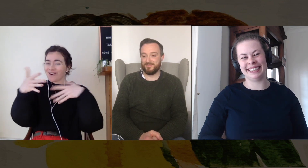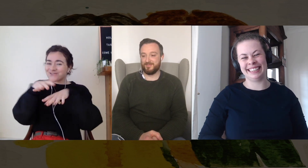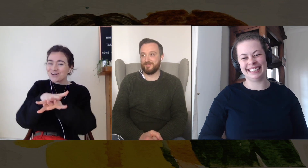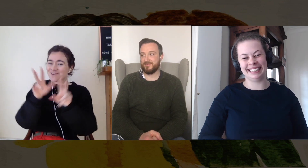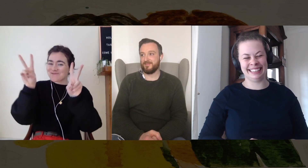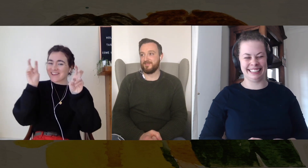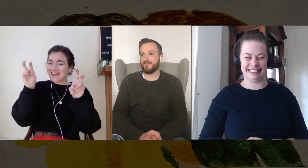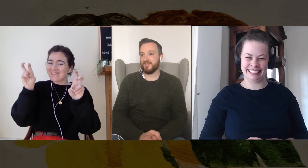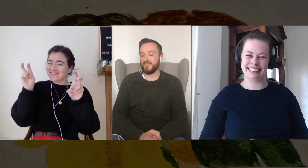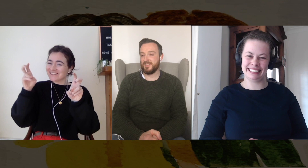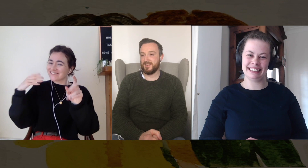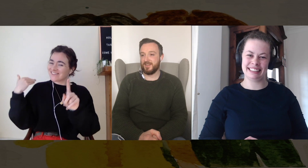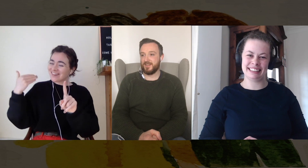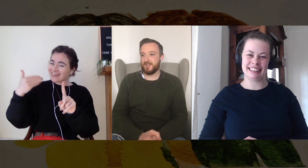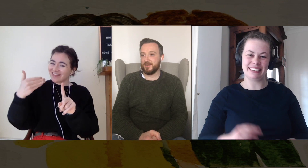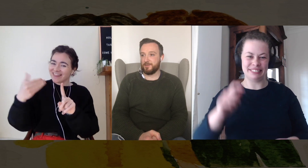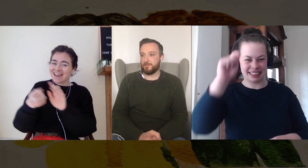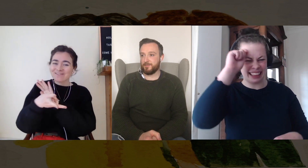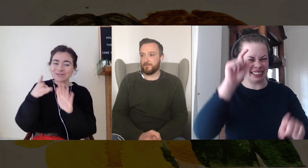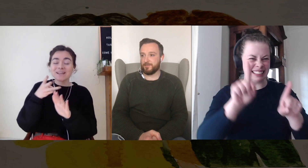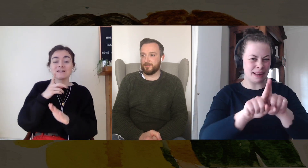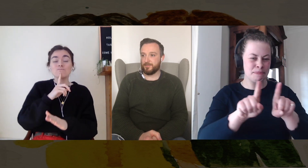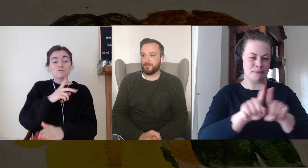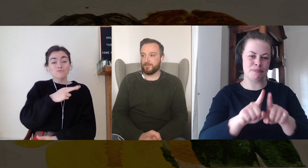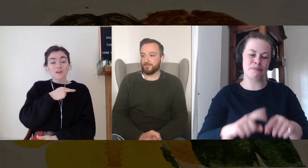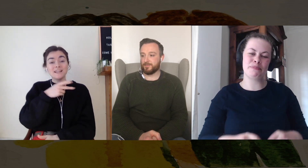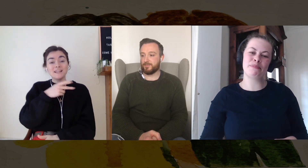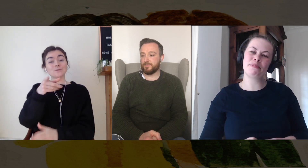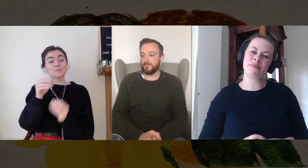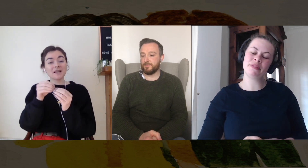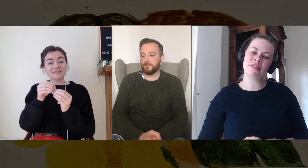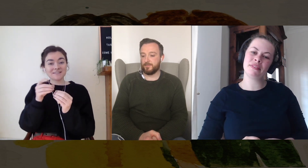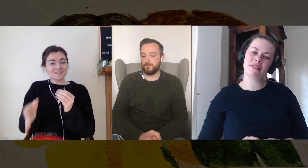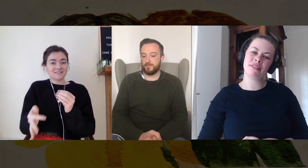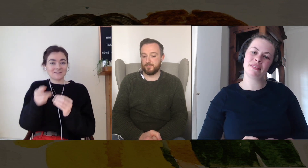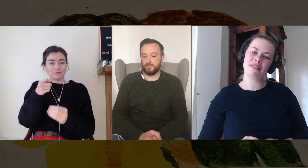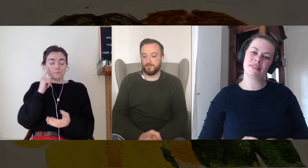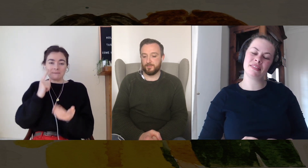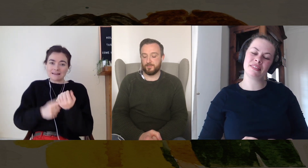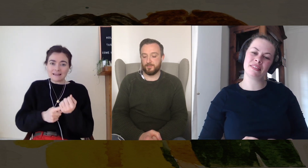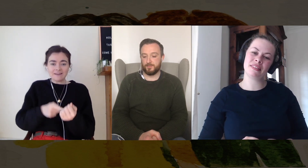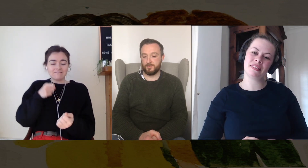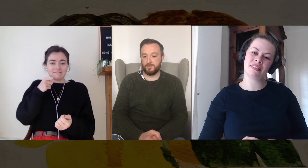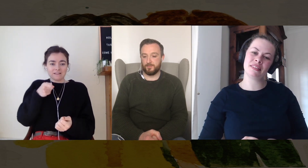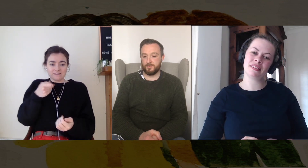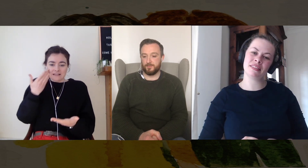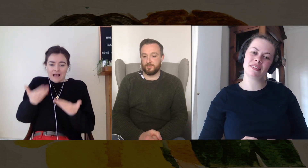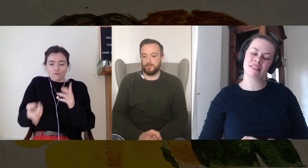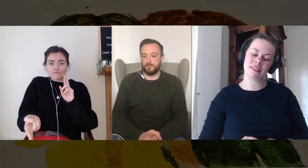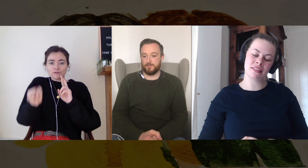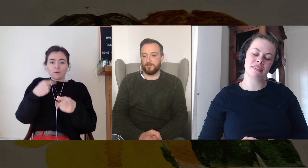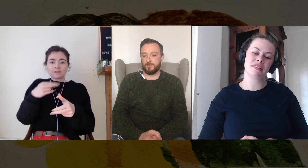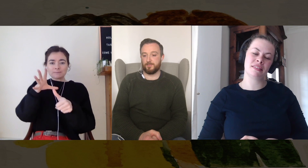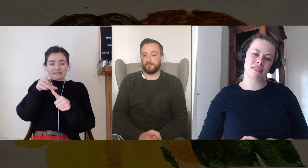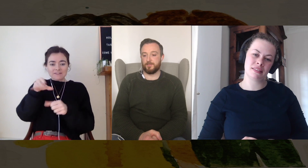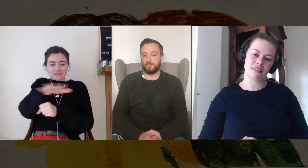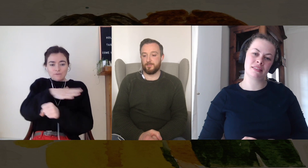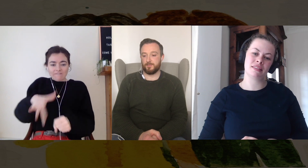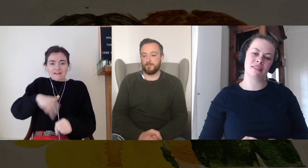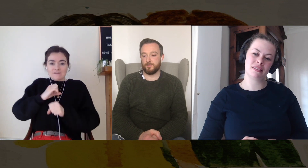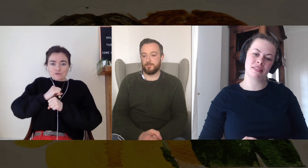tip was to be open, and I know that was in like an interpreting context, but it comes back to the same thing with self-care. There's a lot of